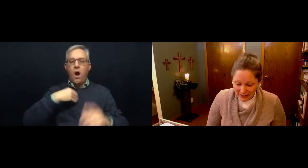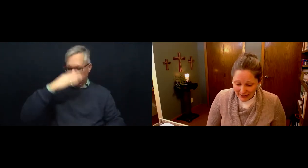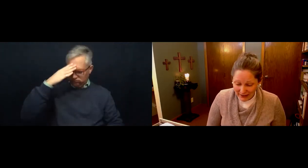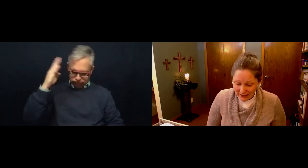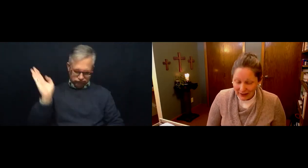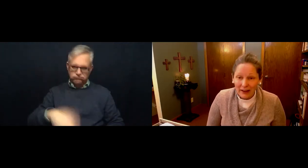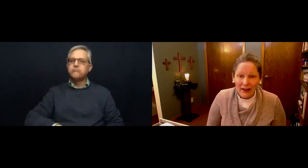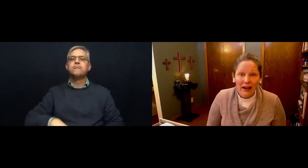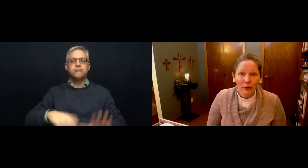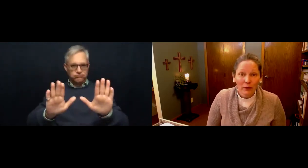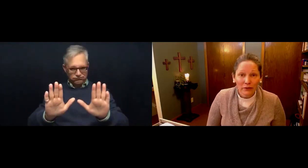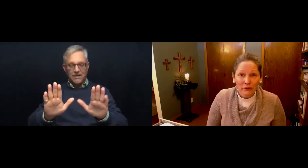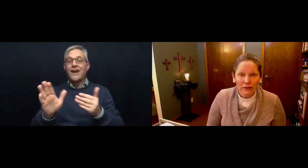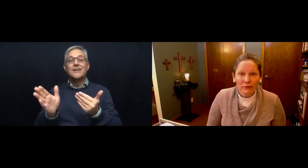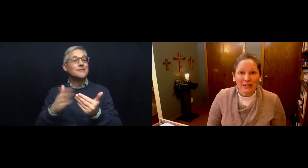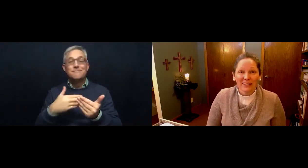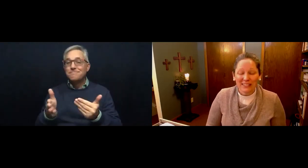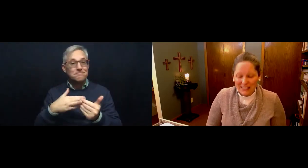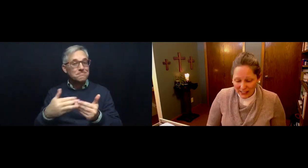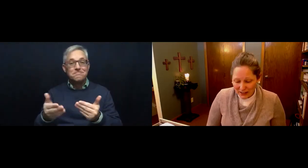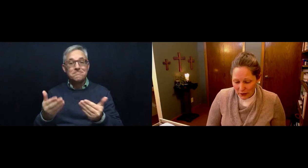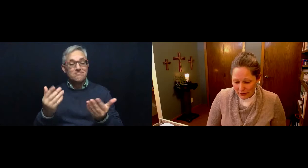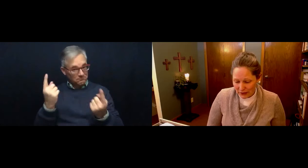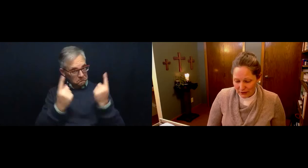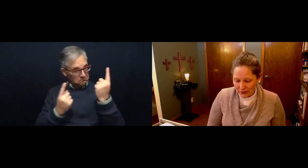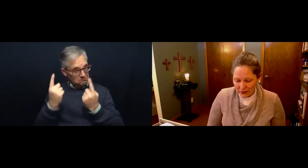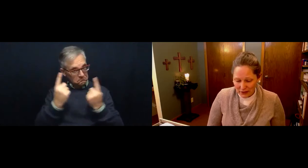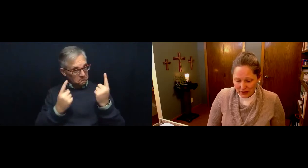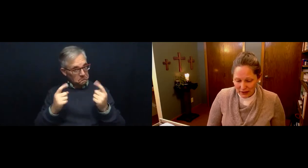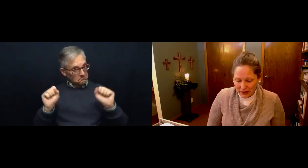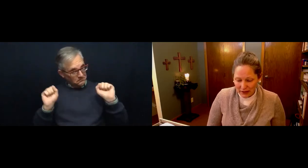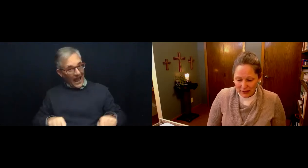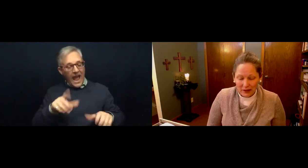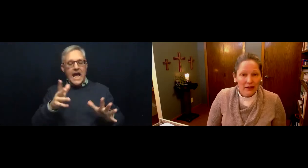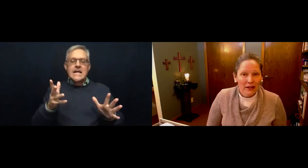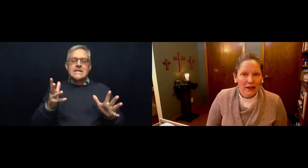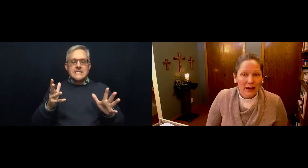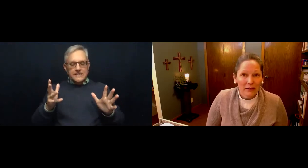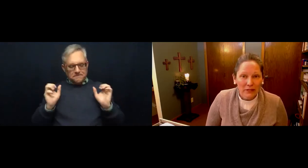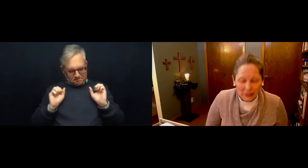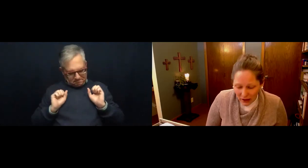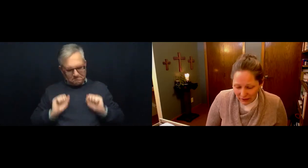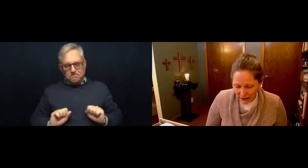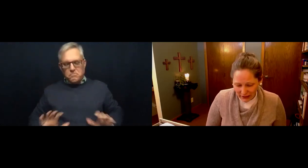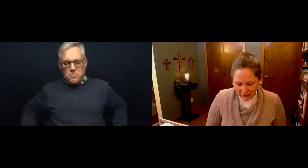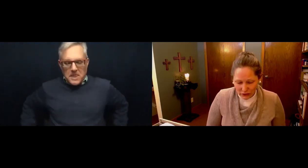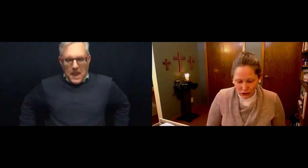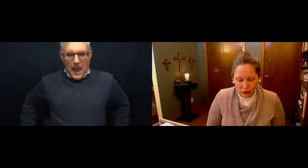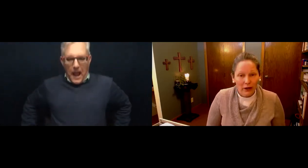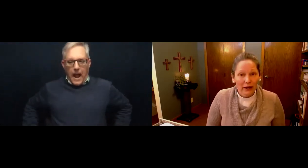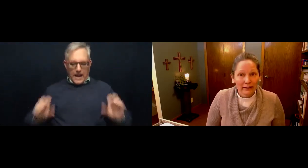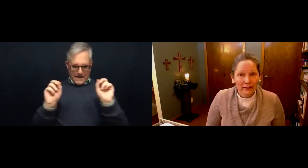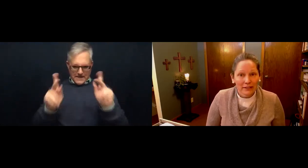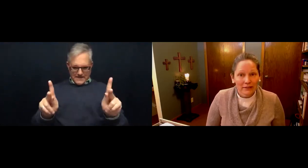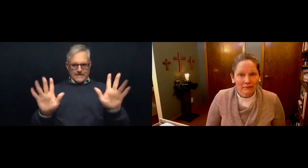that, I wonder if we can steel ourselves and resolve ourselves to